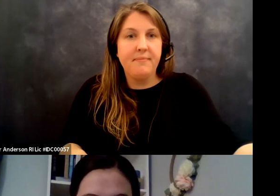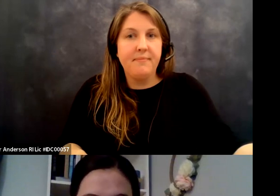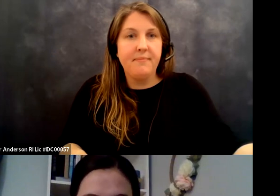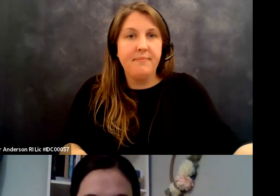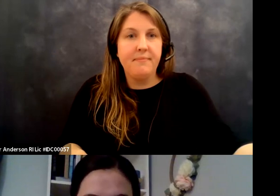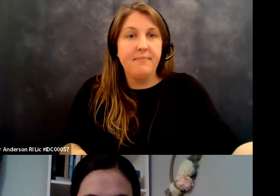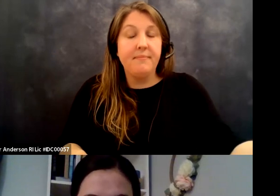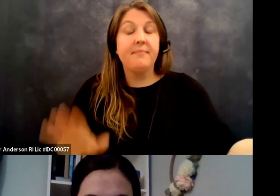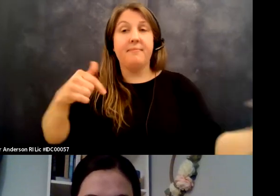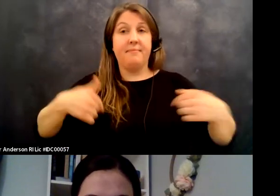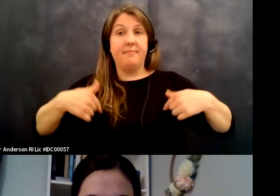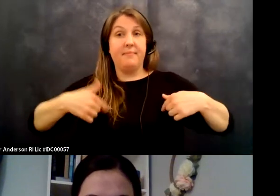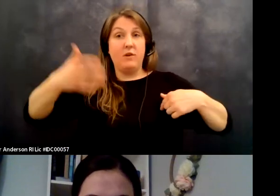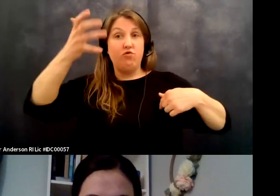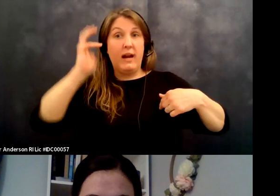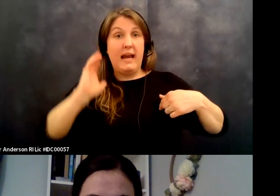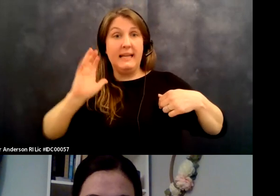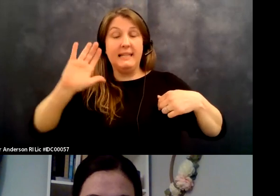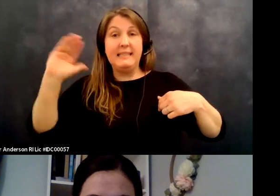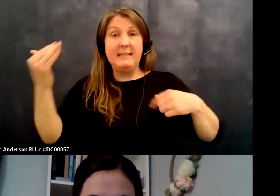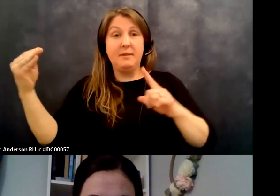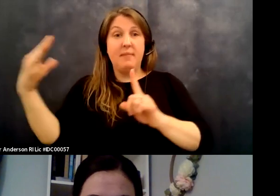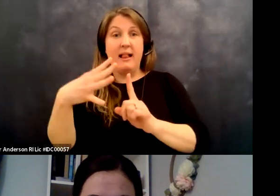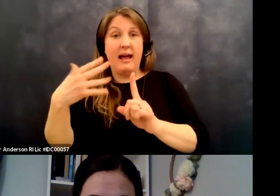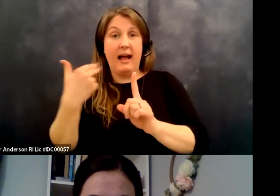This is Rain. It looks like the spotlight is still on Heather.